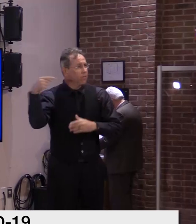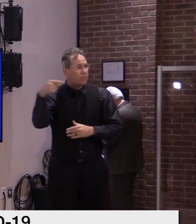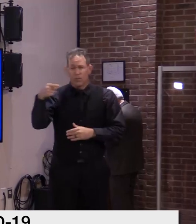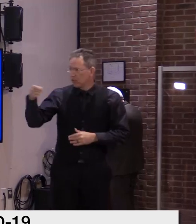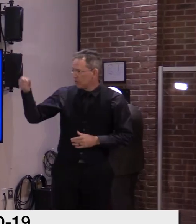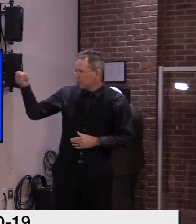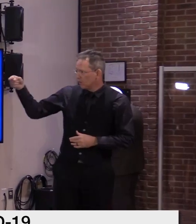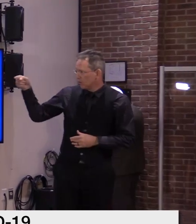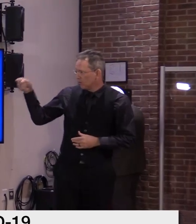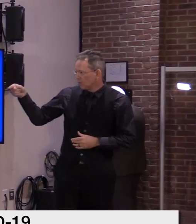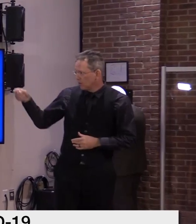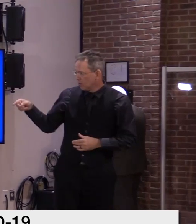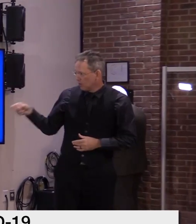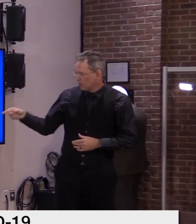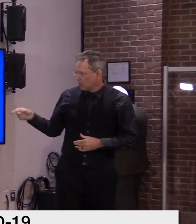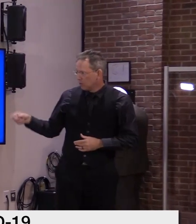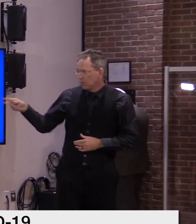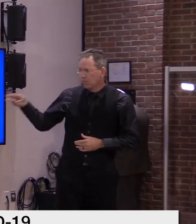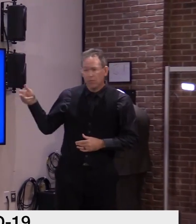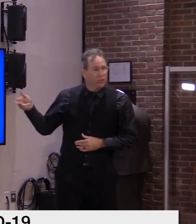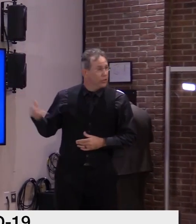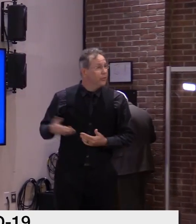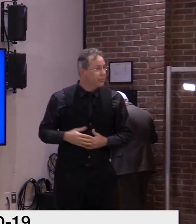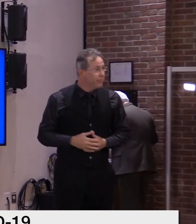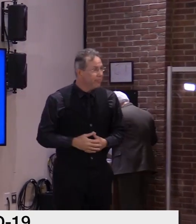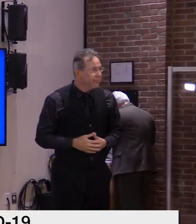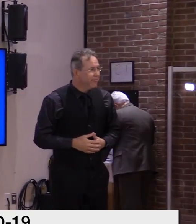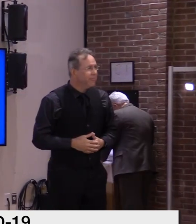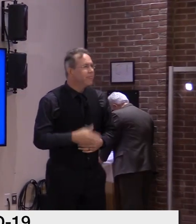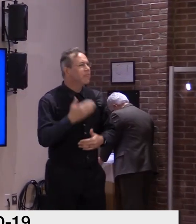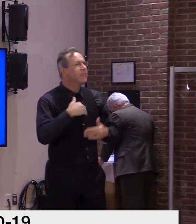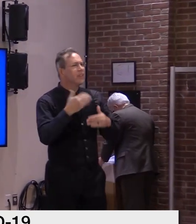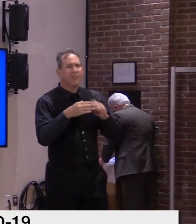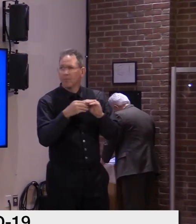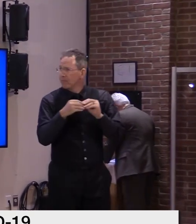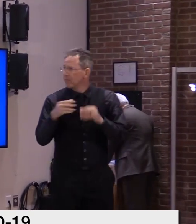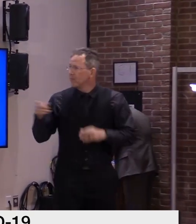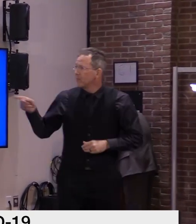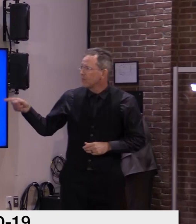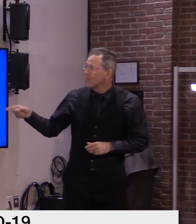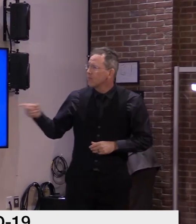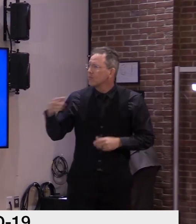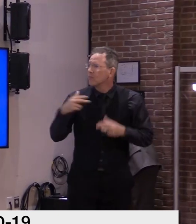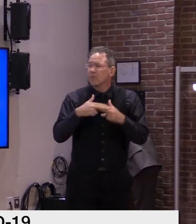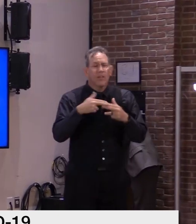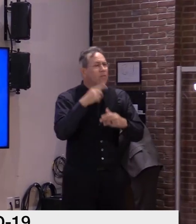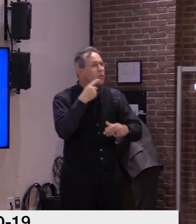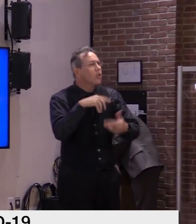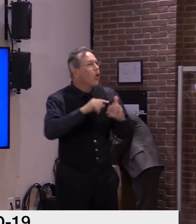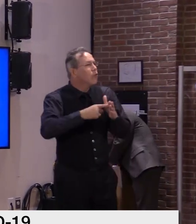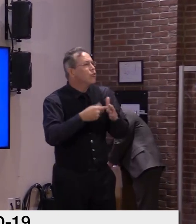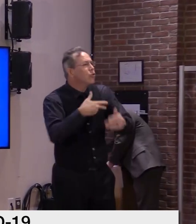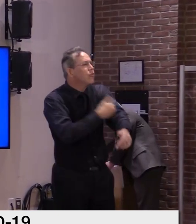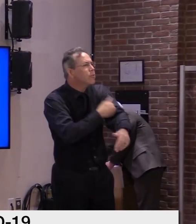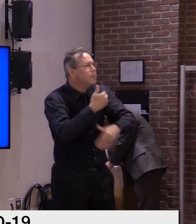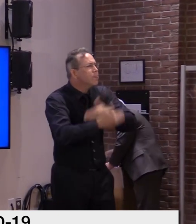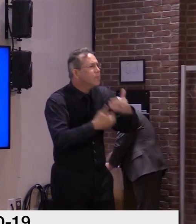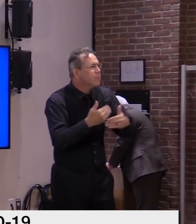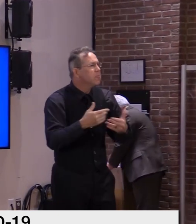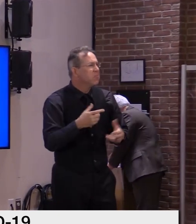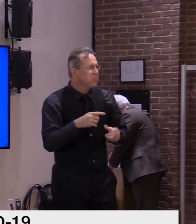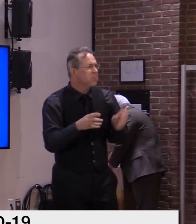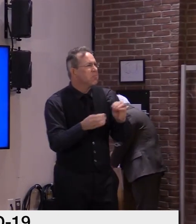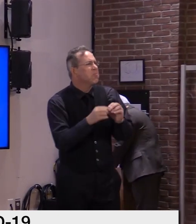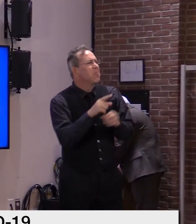week that we have been tracking. We also estimate at this point that 190 Vermont lives have been saved by the vaccination